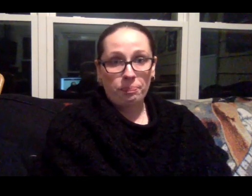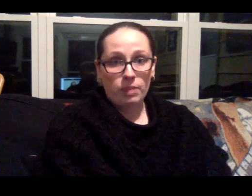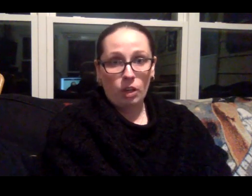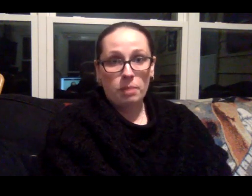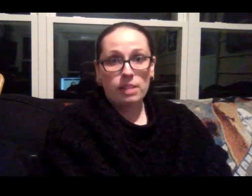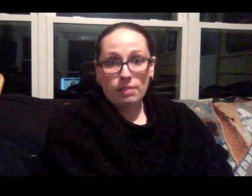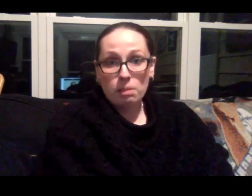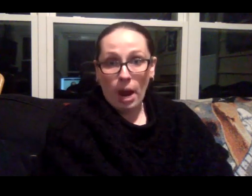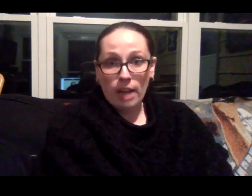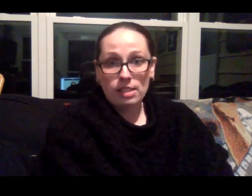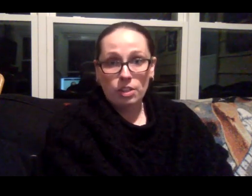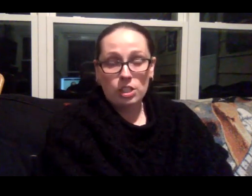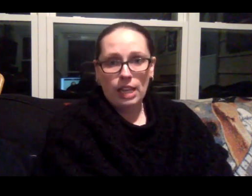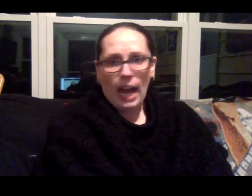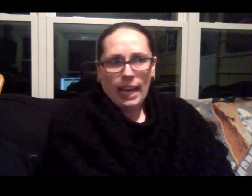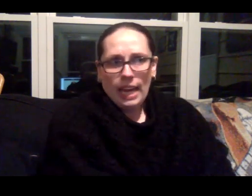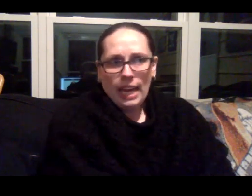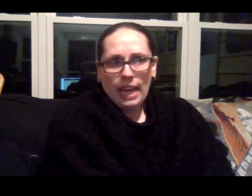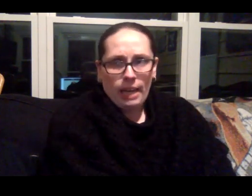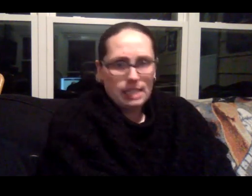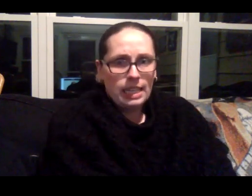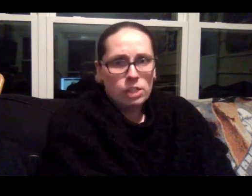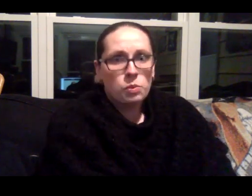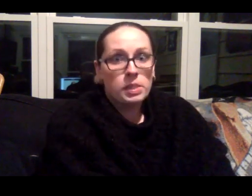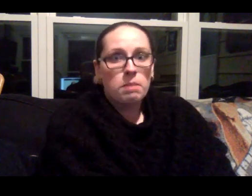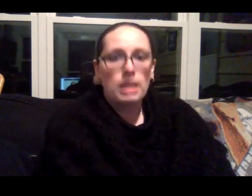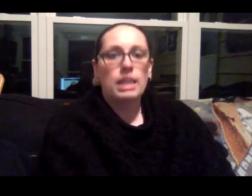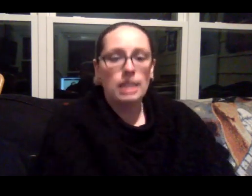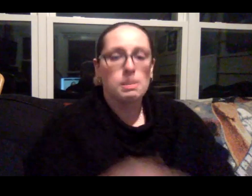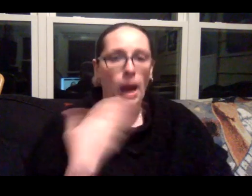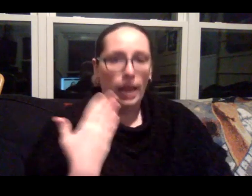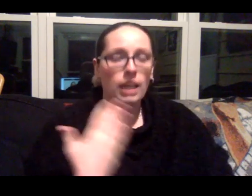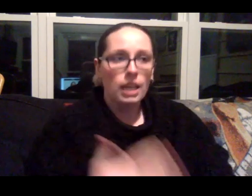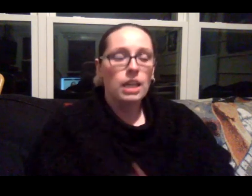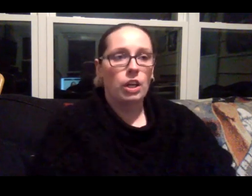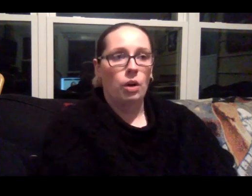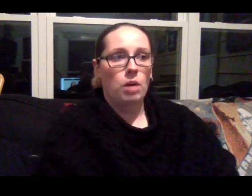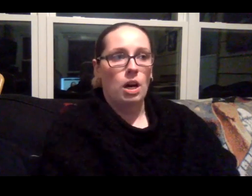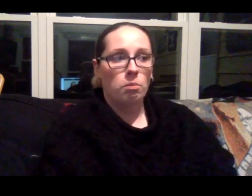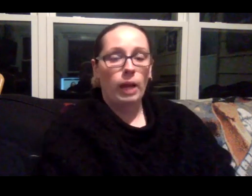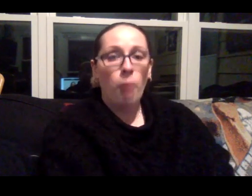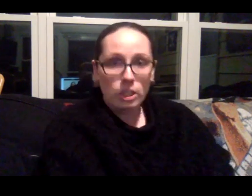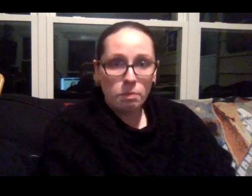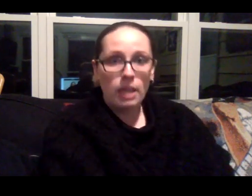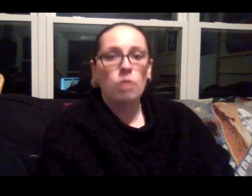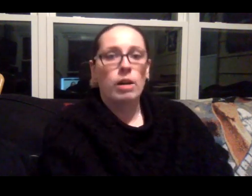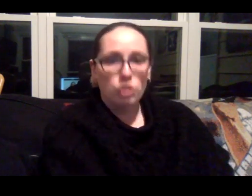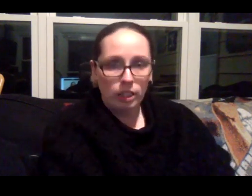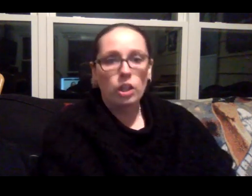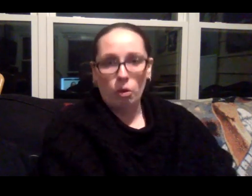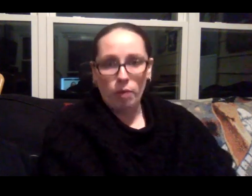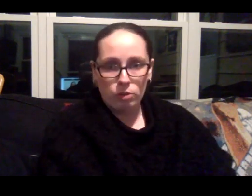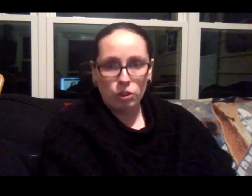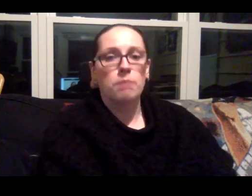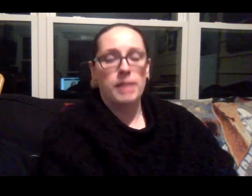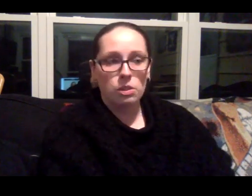um, you know, because of his apraxia, she's like, I can't give him packets. He needs to see me. He needs my, you know, um, like watch me round your,